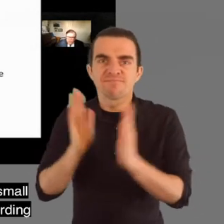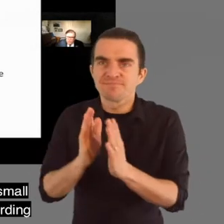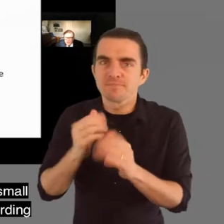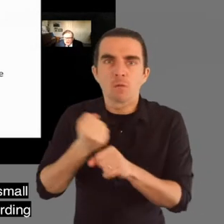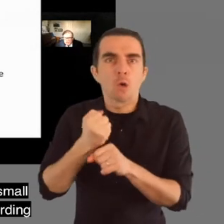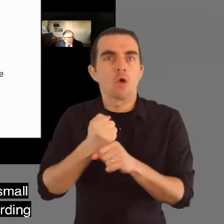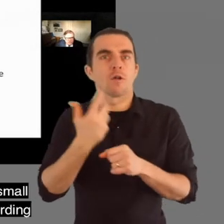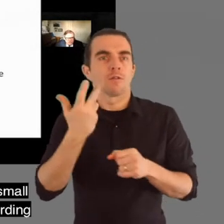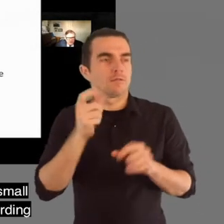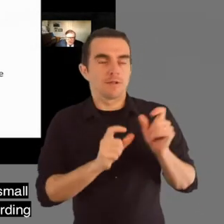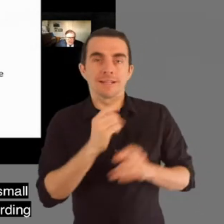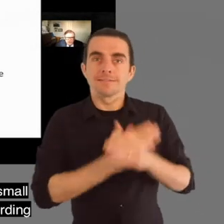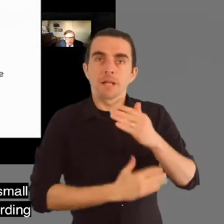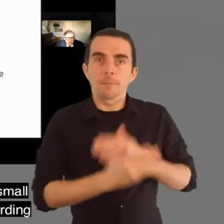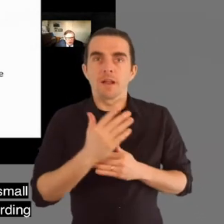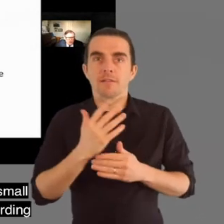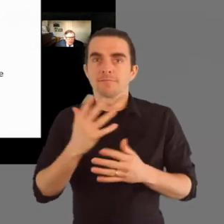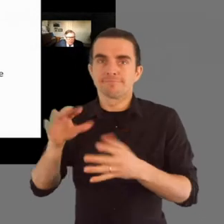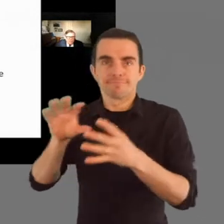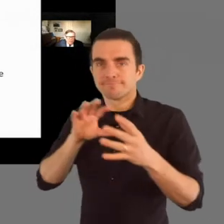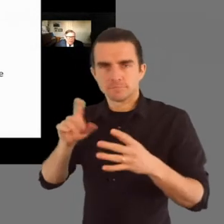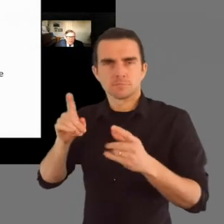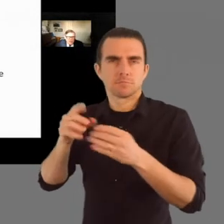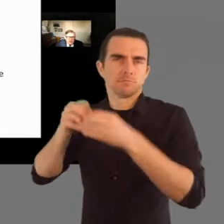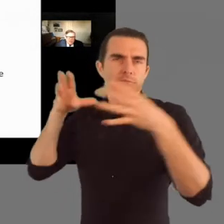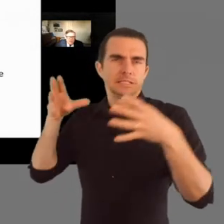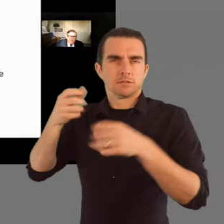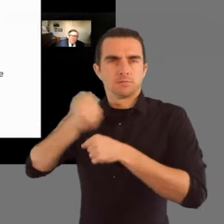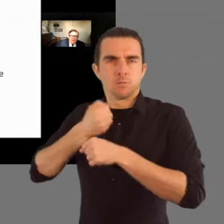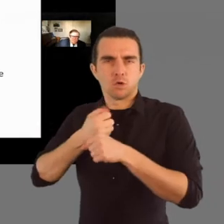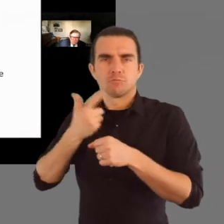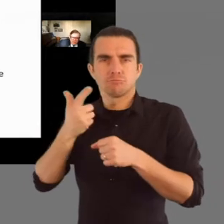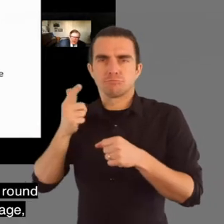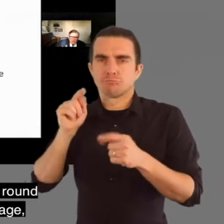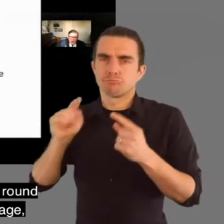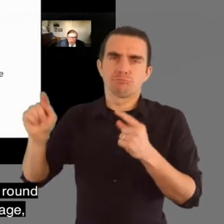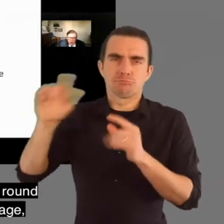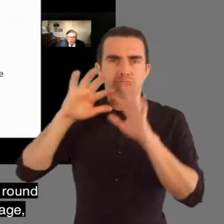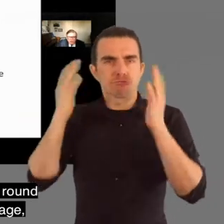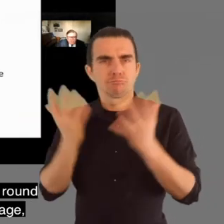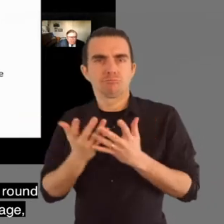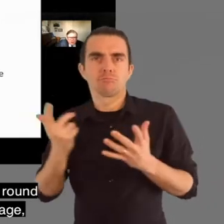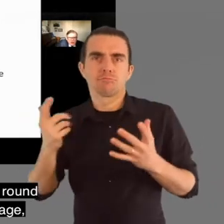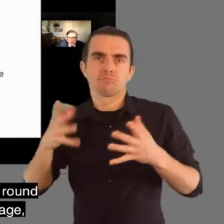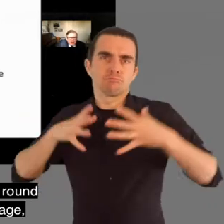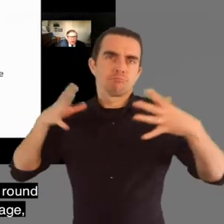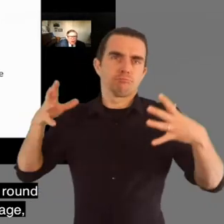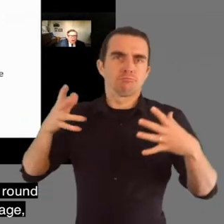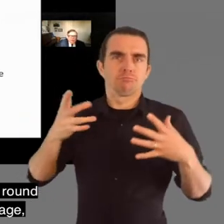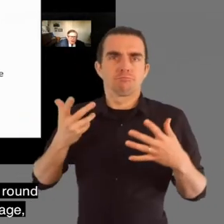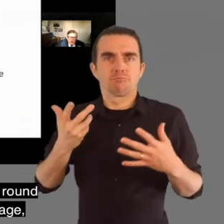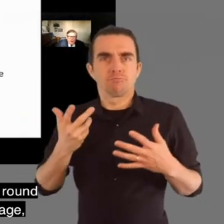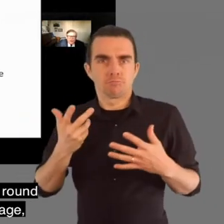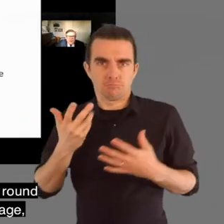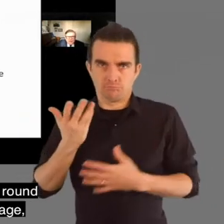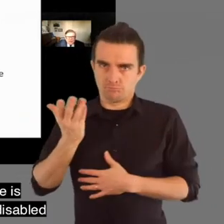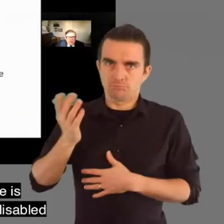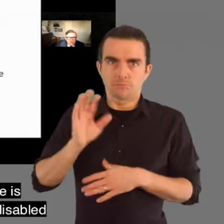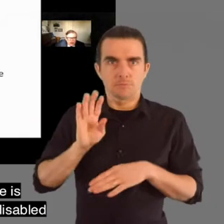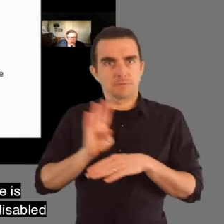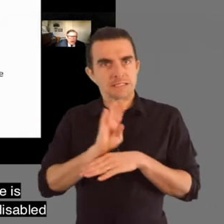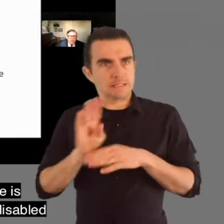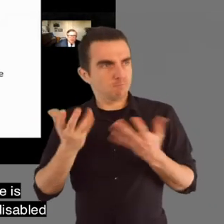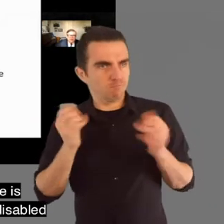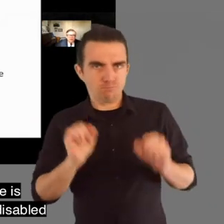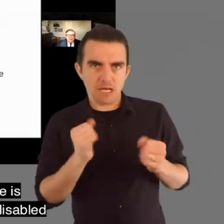for small and medium enterprises regarding employment of disabled people. Many of the largest employers around the world have got the message, the